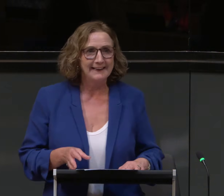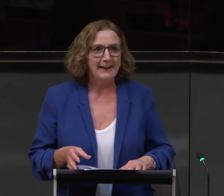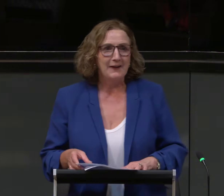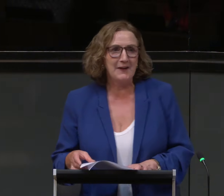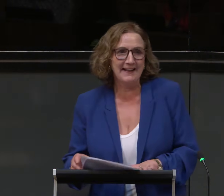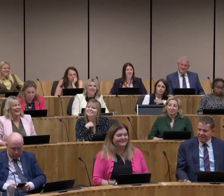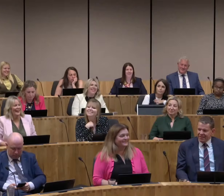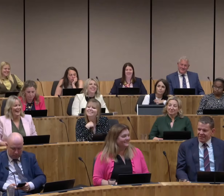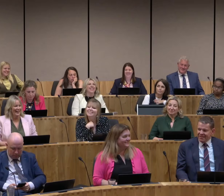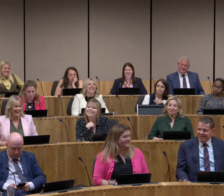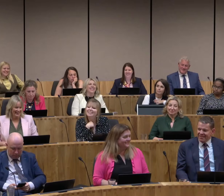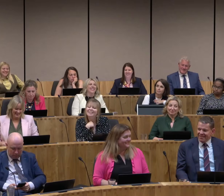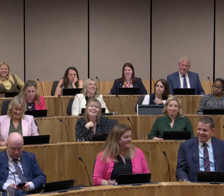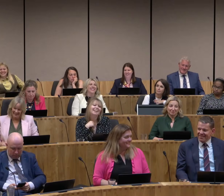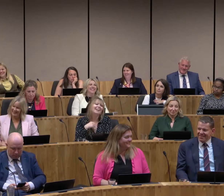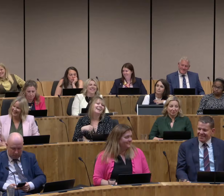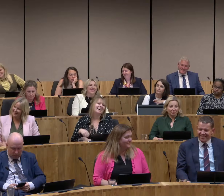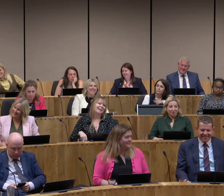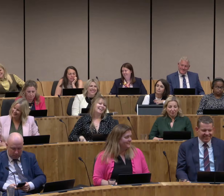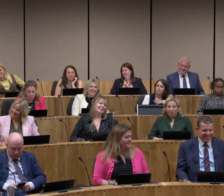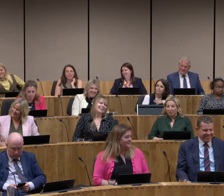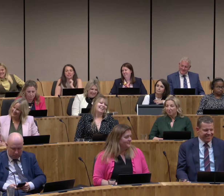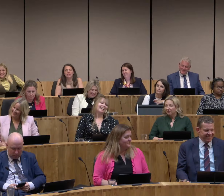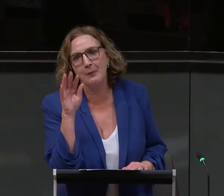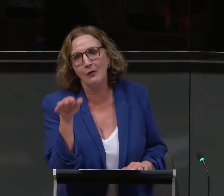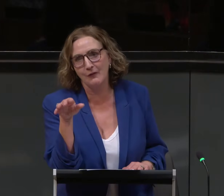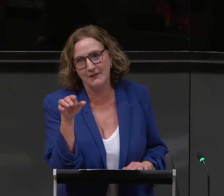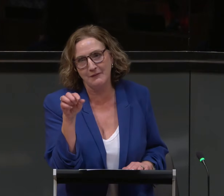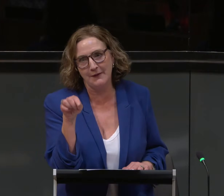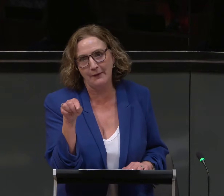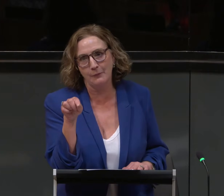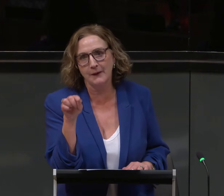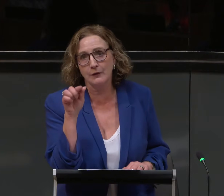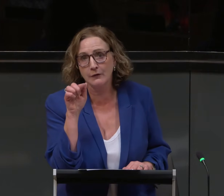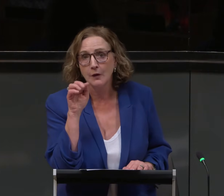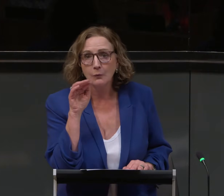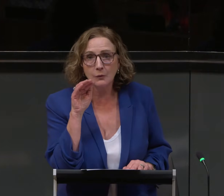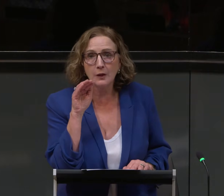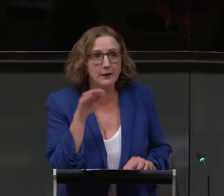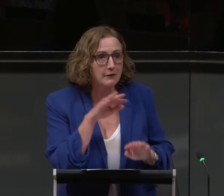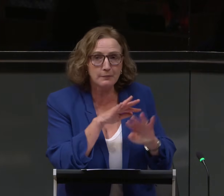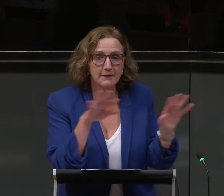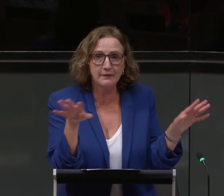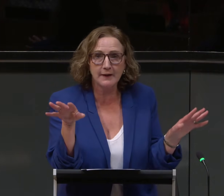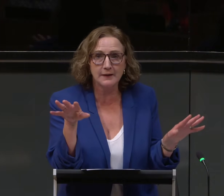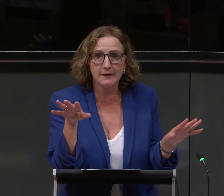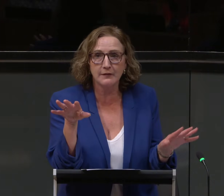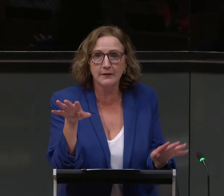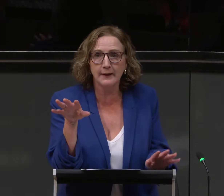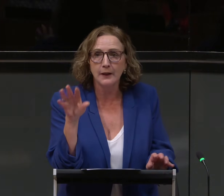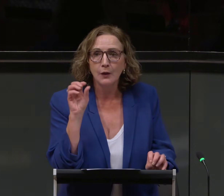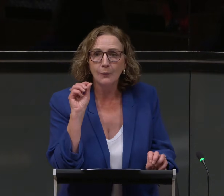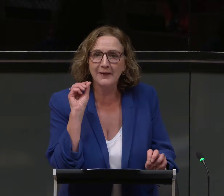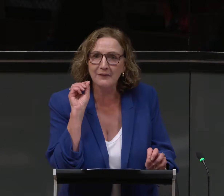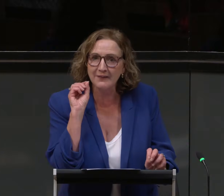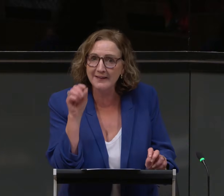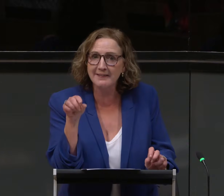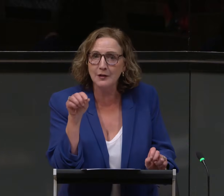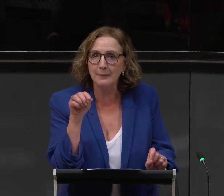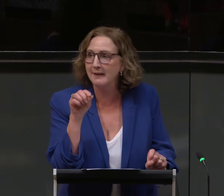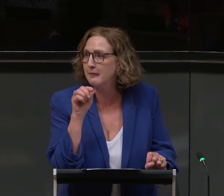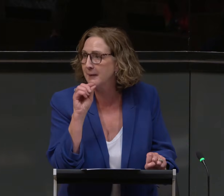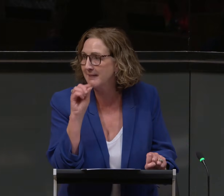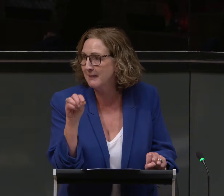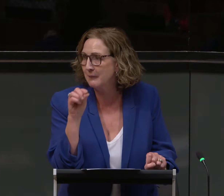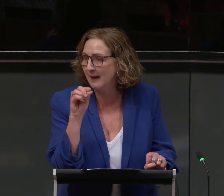too. But the thing is, we've got to be positive now, because as has been said here today, Wales is